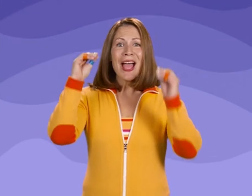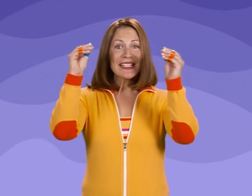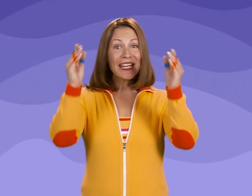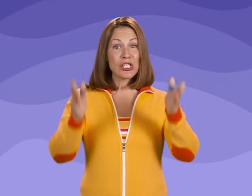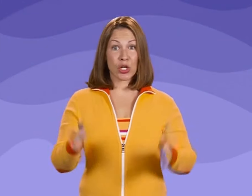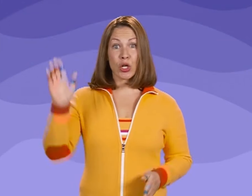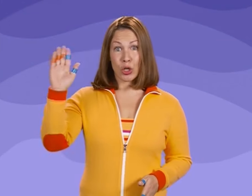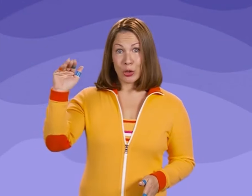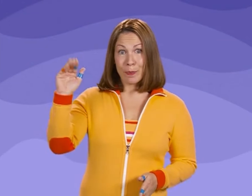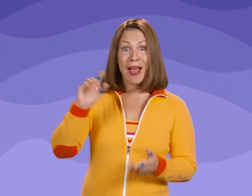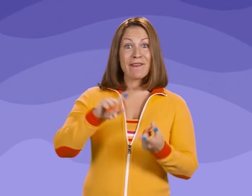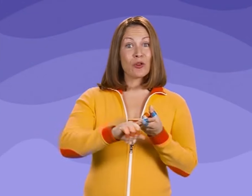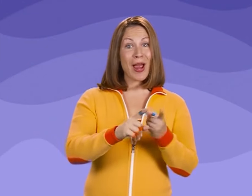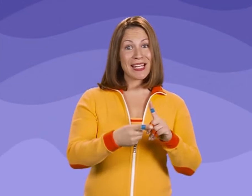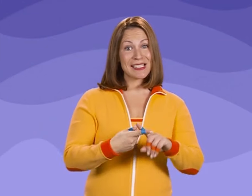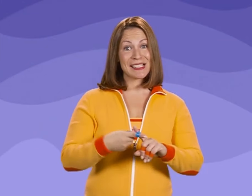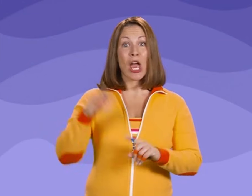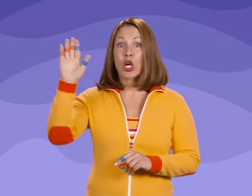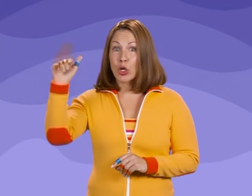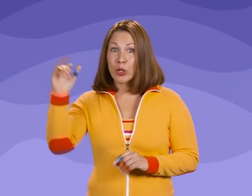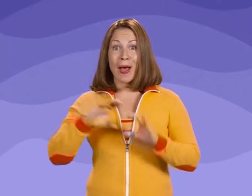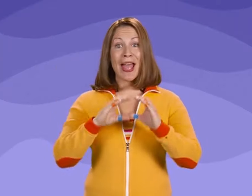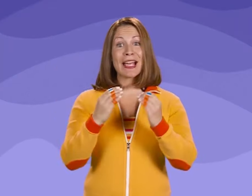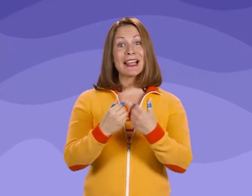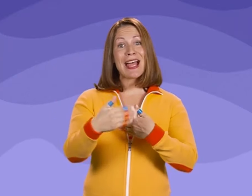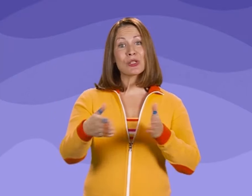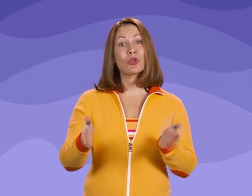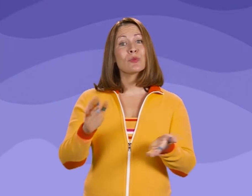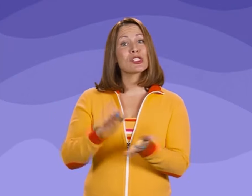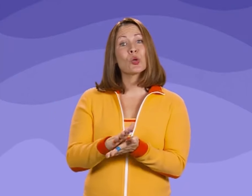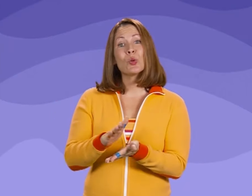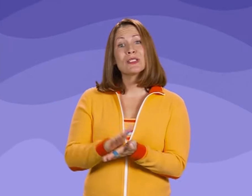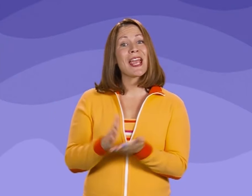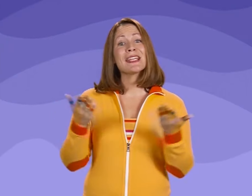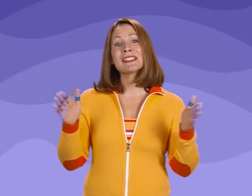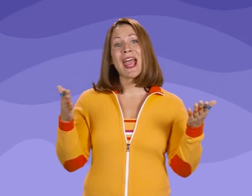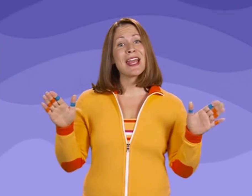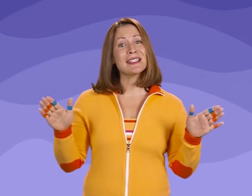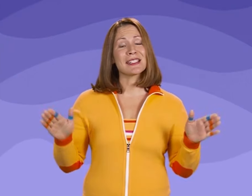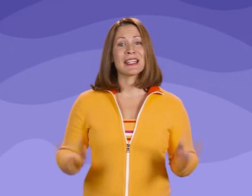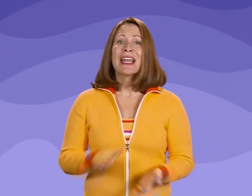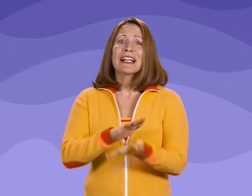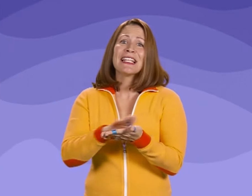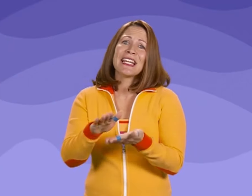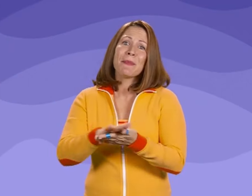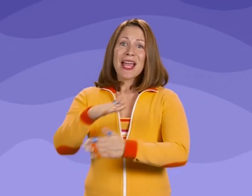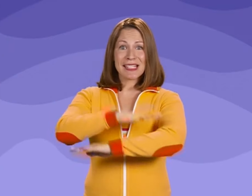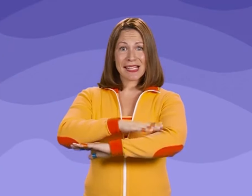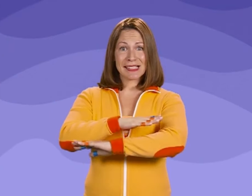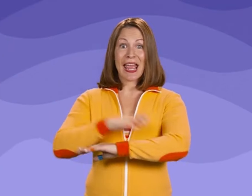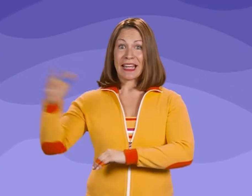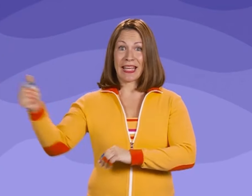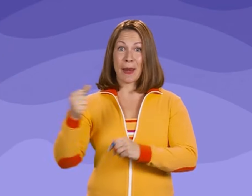Goodbye, teacher, goodbye, friends. Goodbye, classroom, school days end. Clean my desk, get